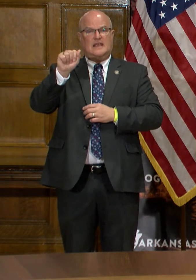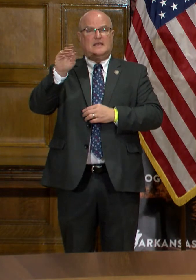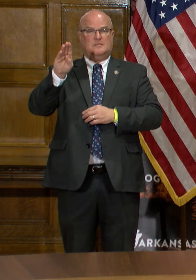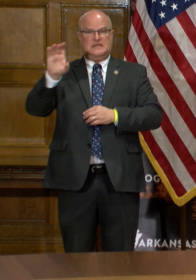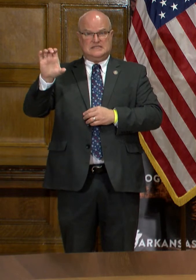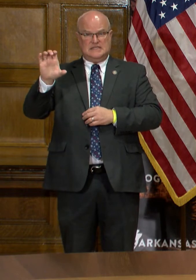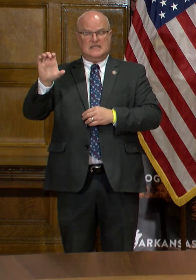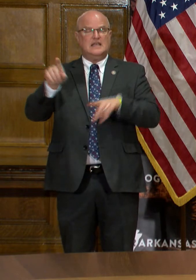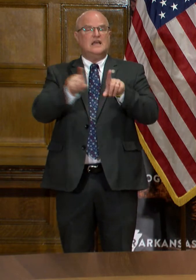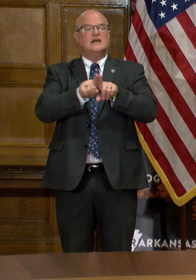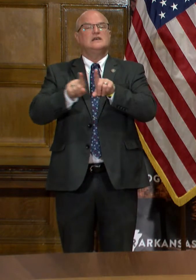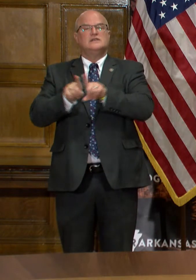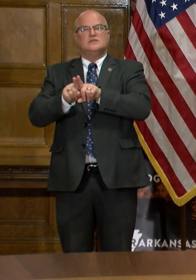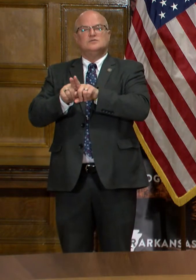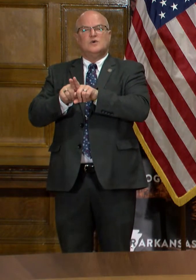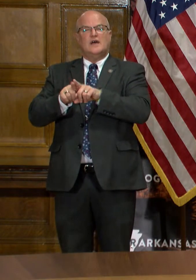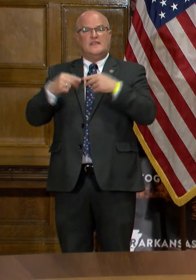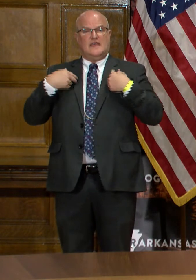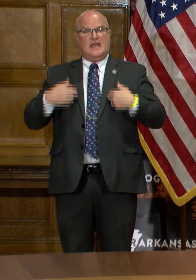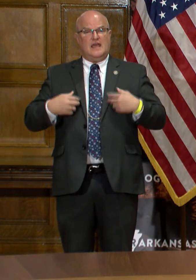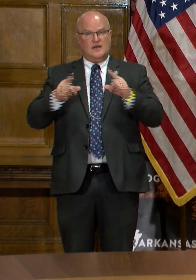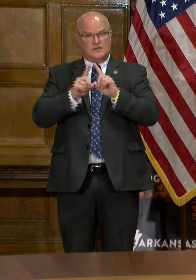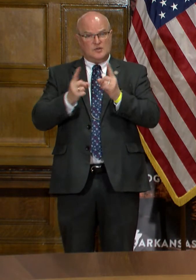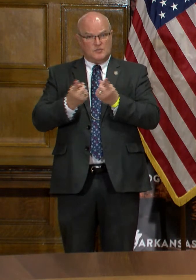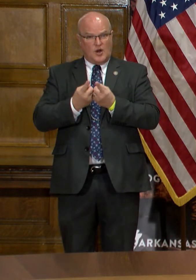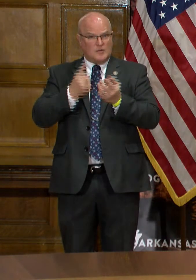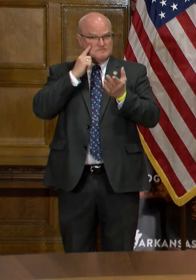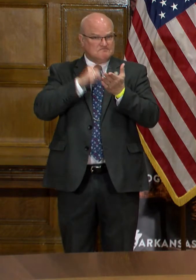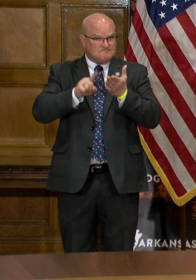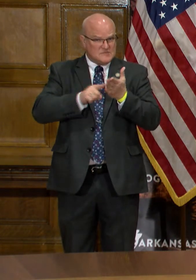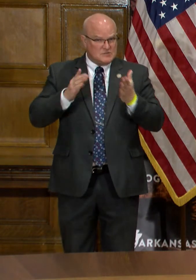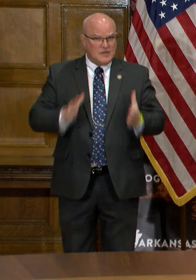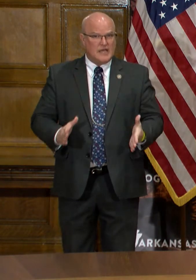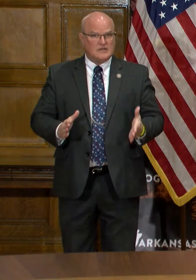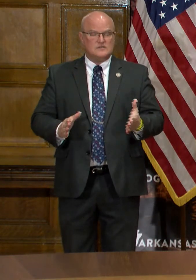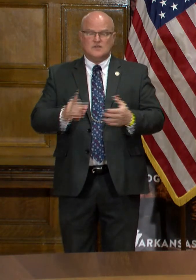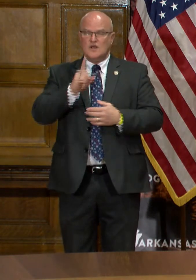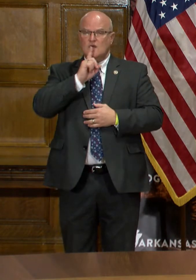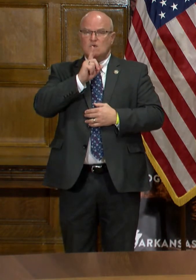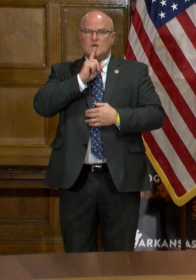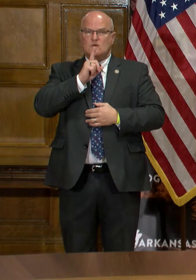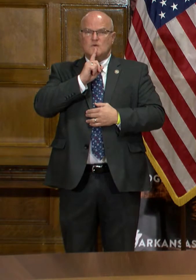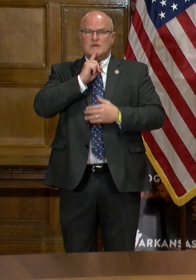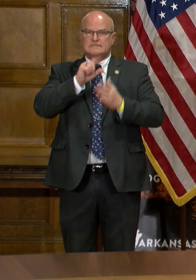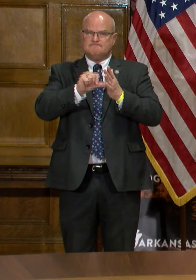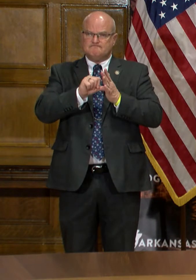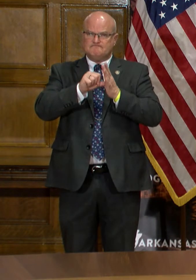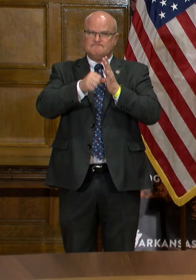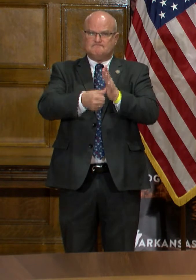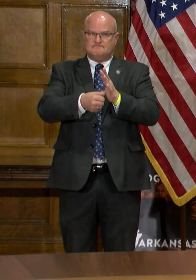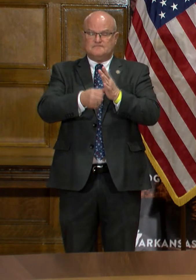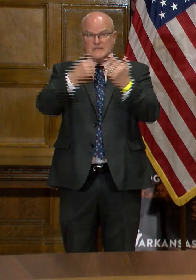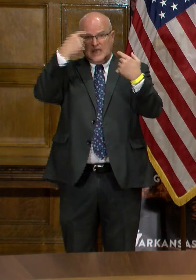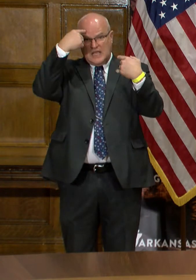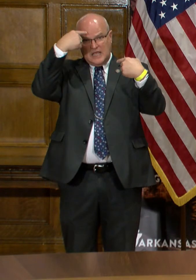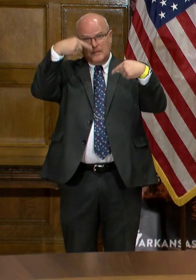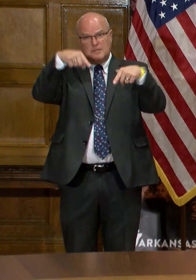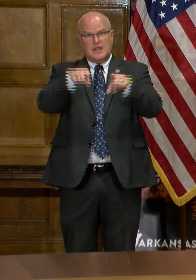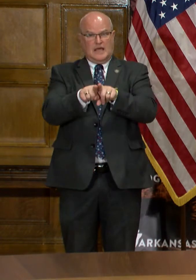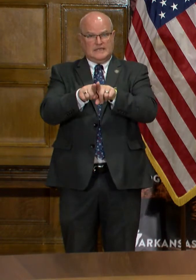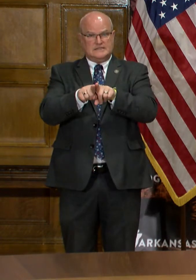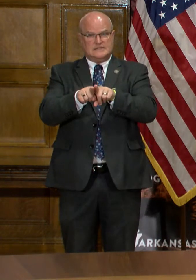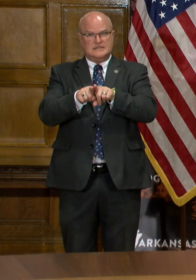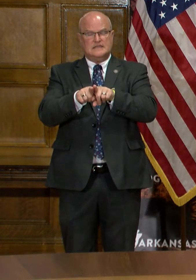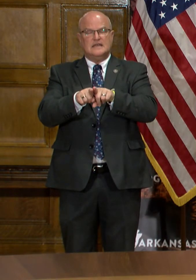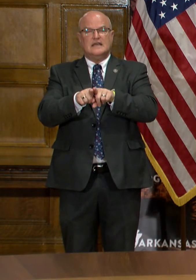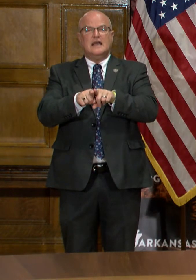ABC, as well as the Health Department inspectors, have really put an emphasis upon compliance.